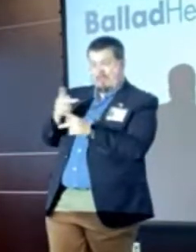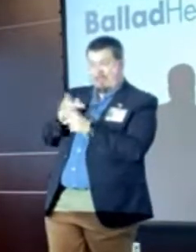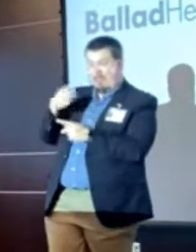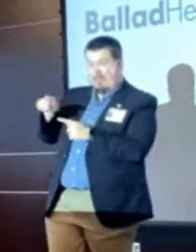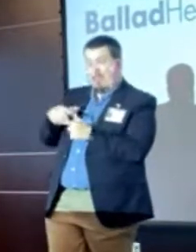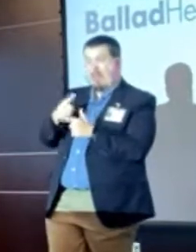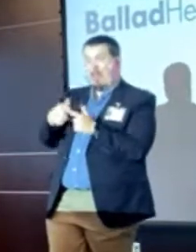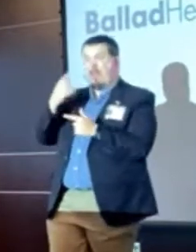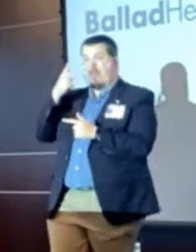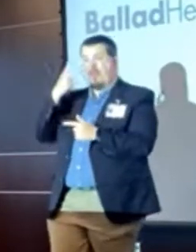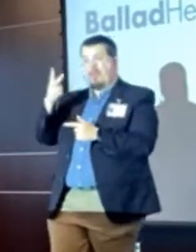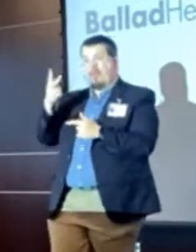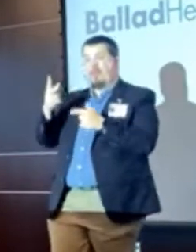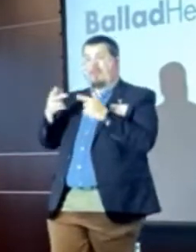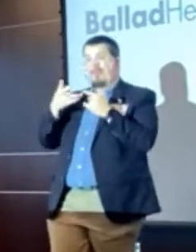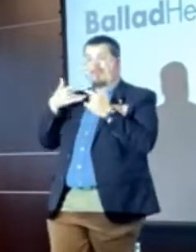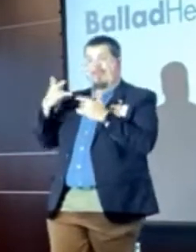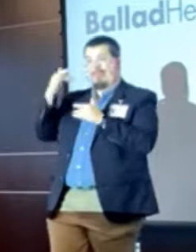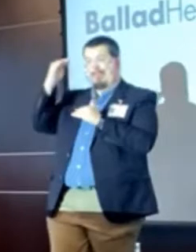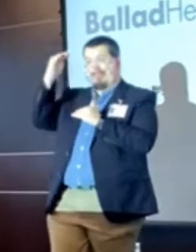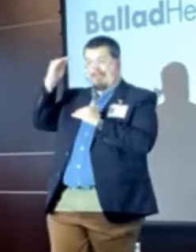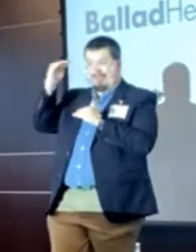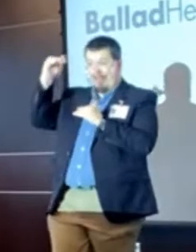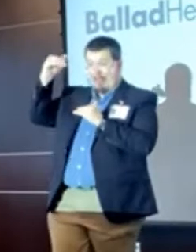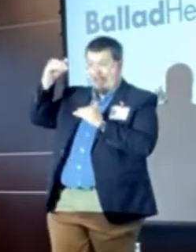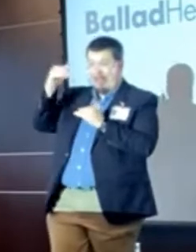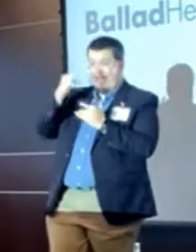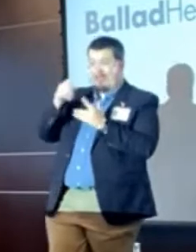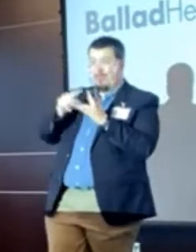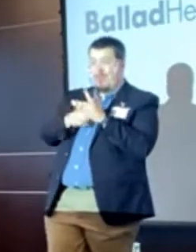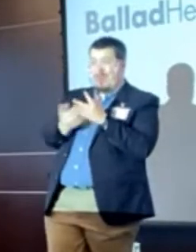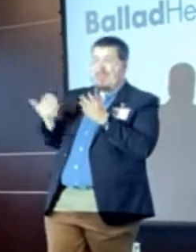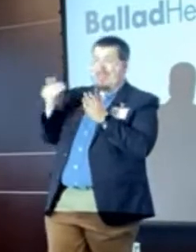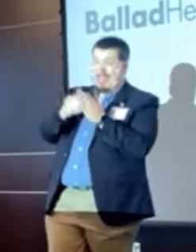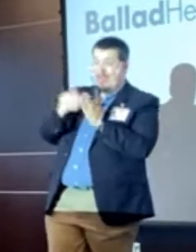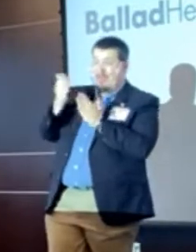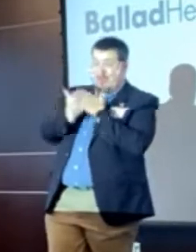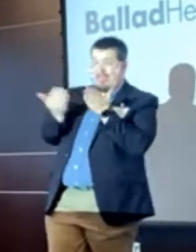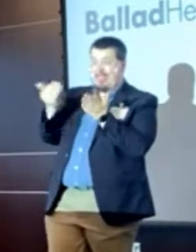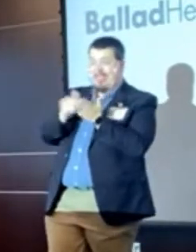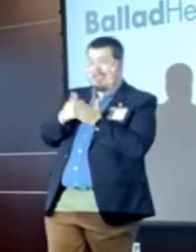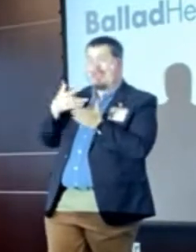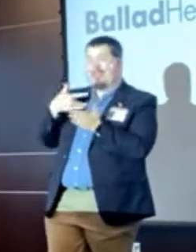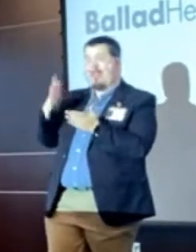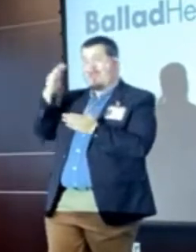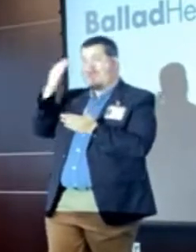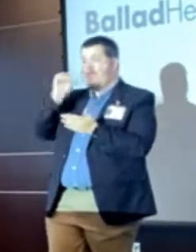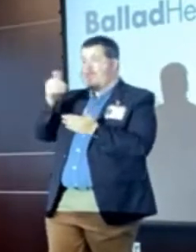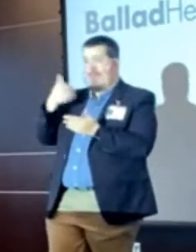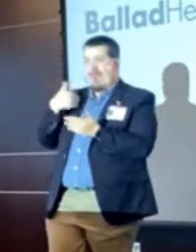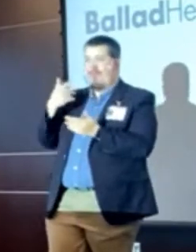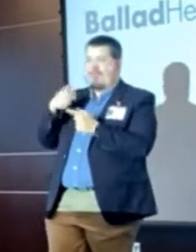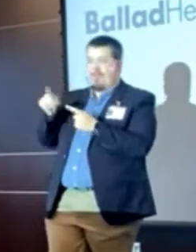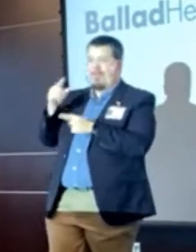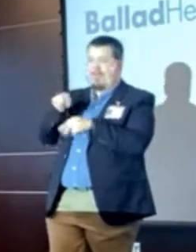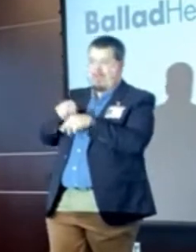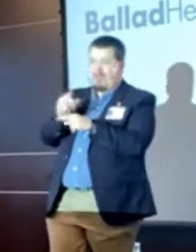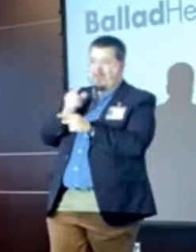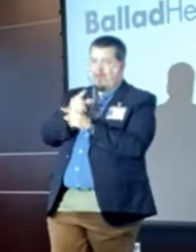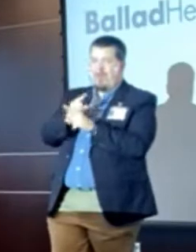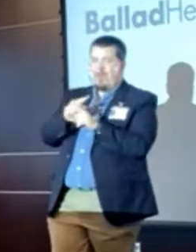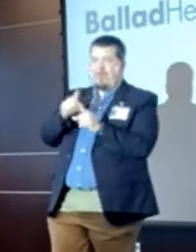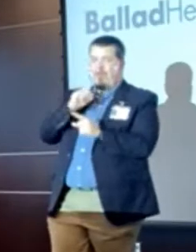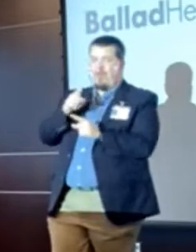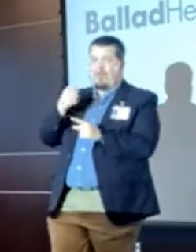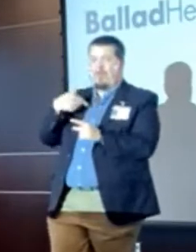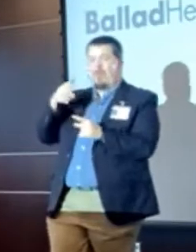them. As we continue to have a trending down, and if we reinstitute all of our other services, we likely will no longer be able to have the National Guard, but